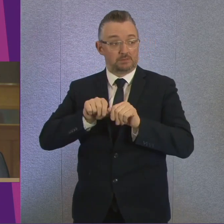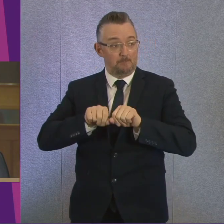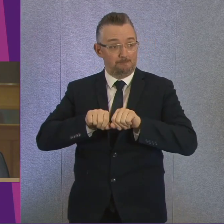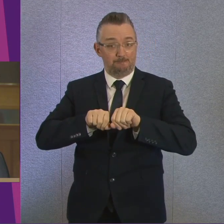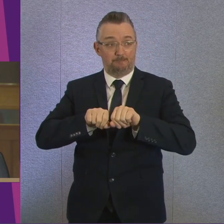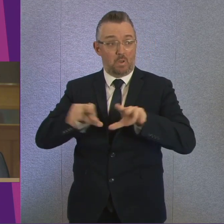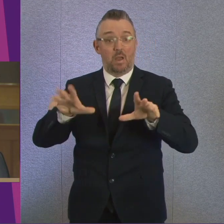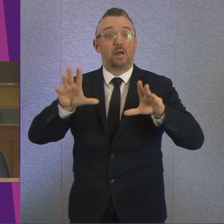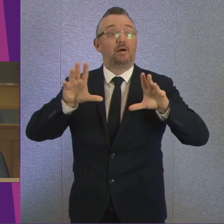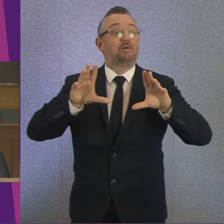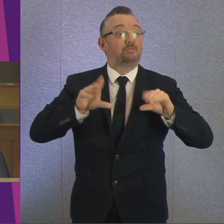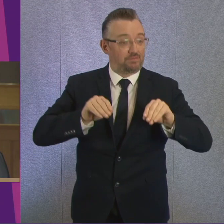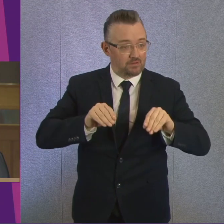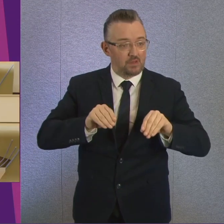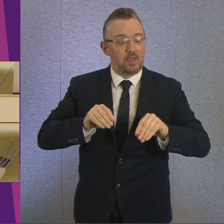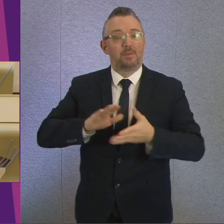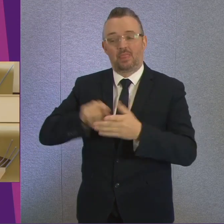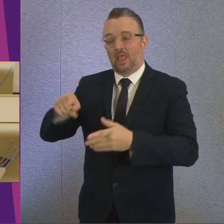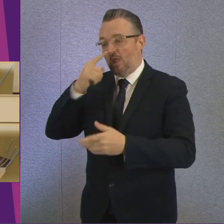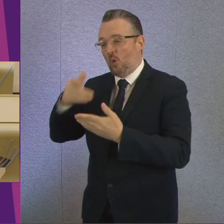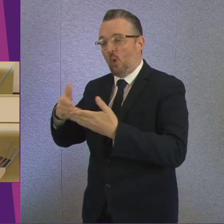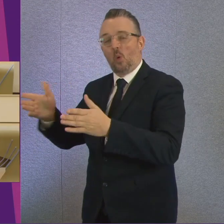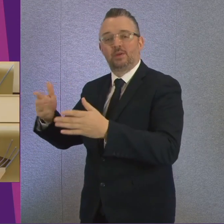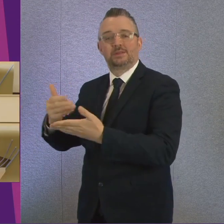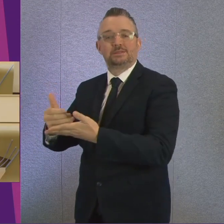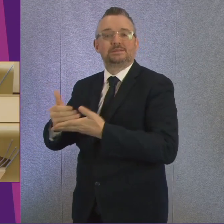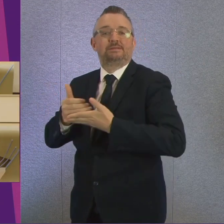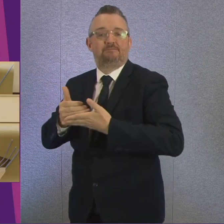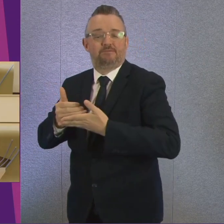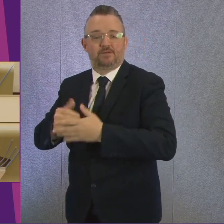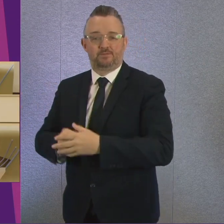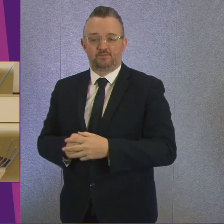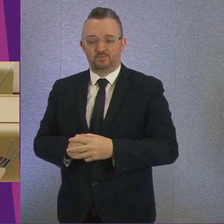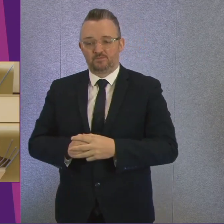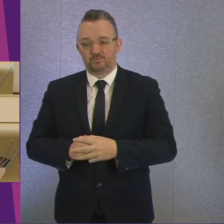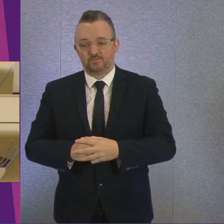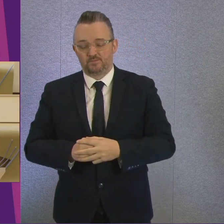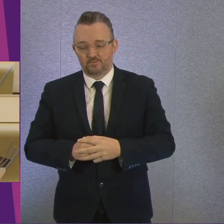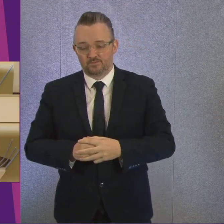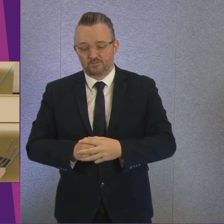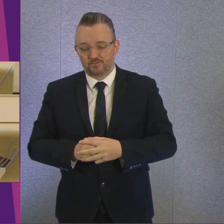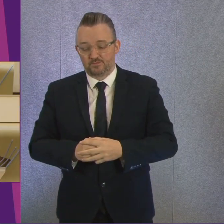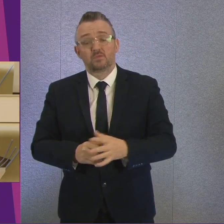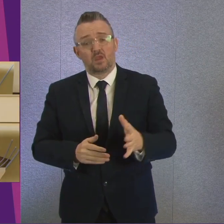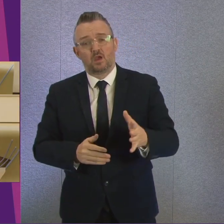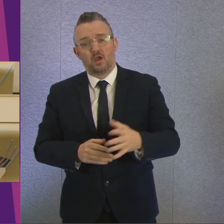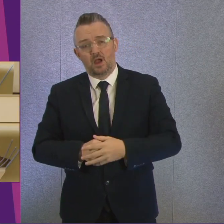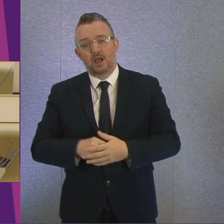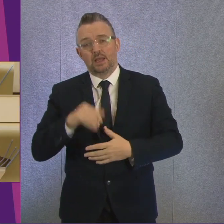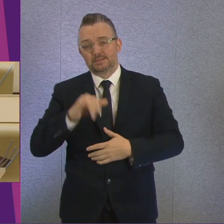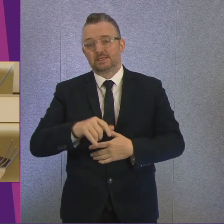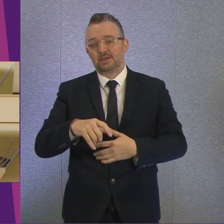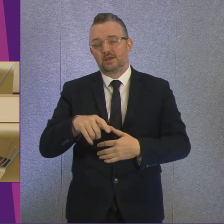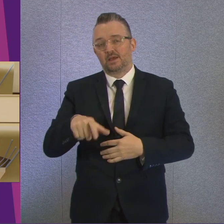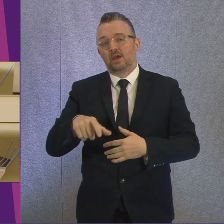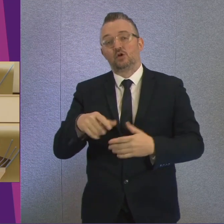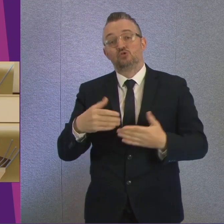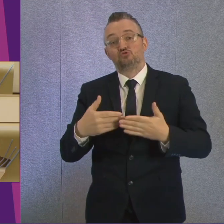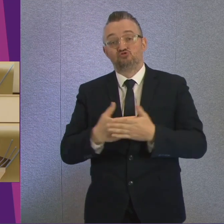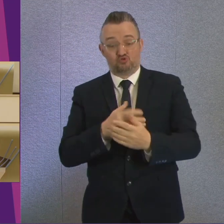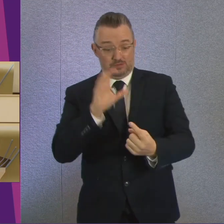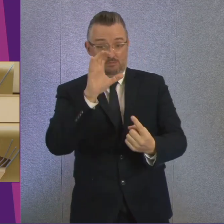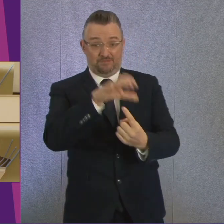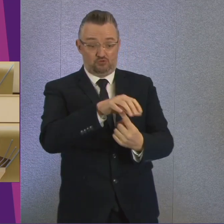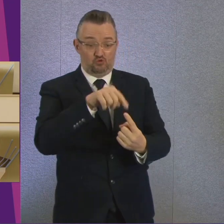and sensible manner? Cabinet Secretary. So it is a positive that the DCN part of the new